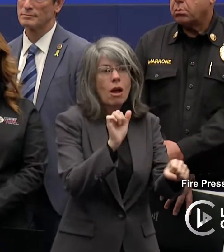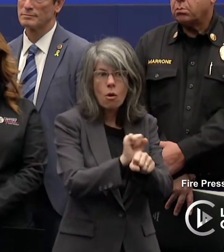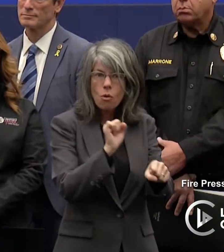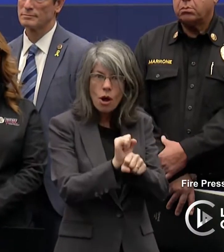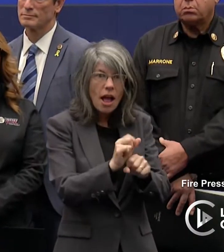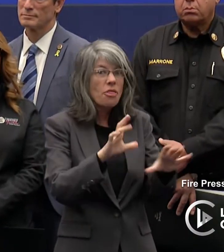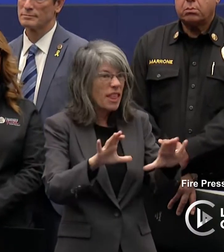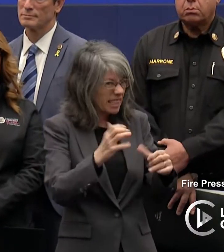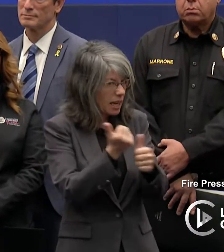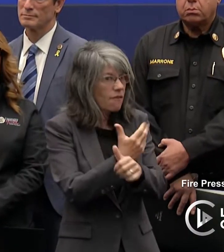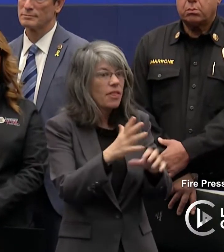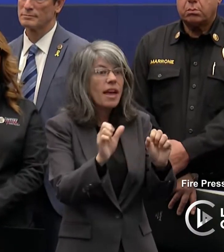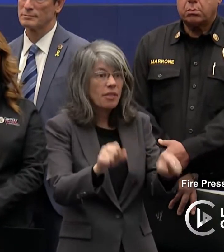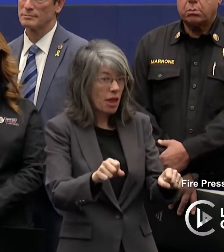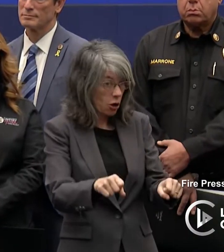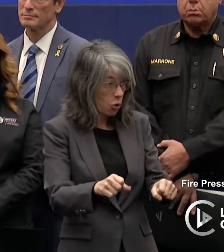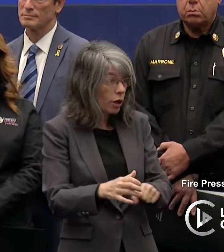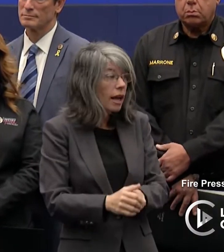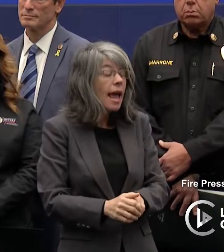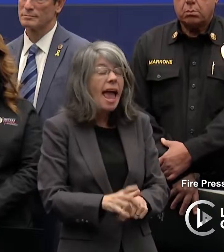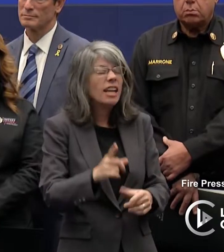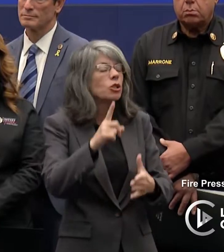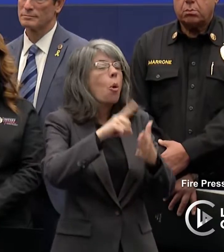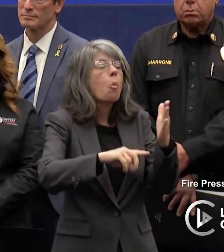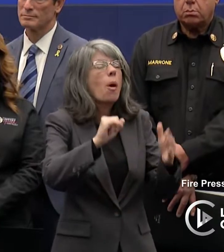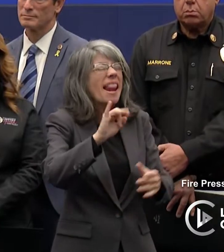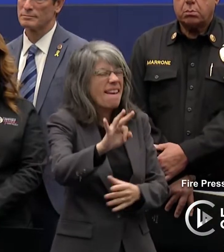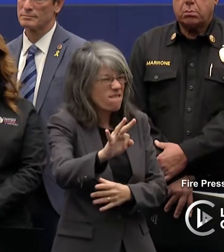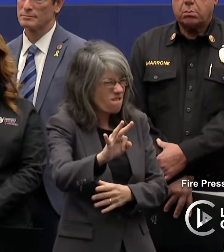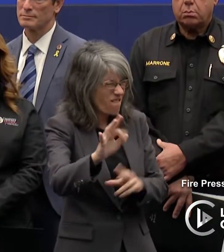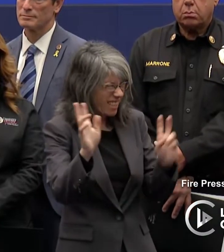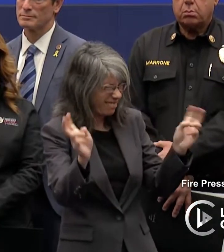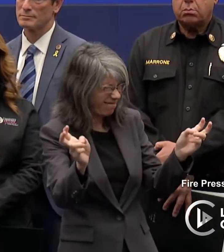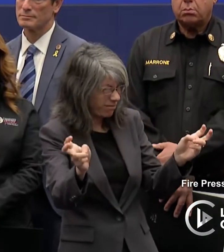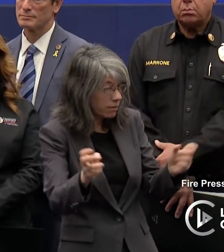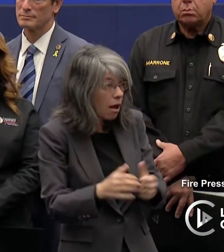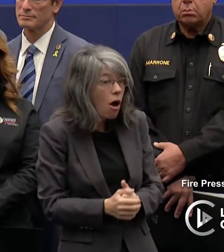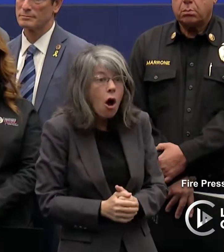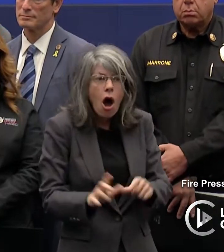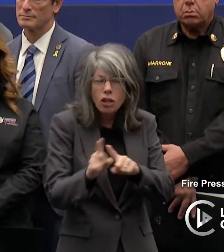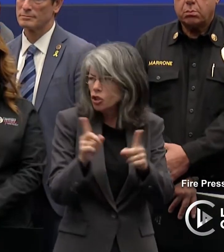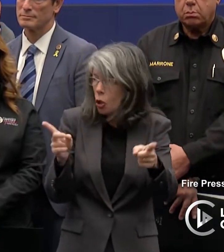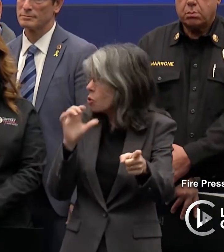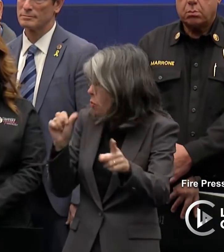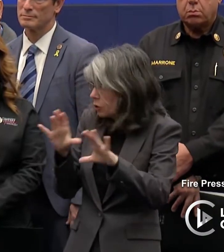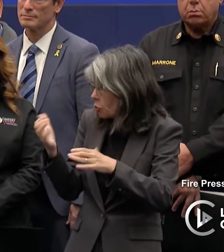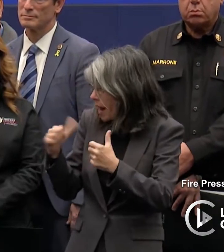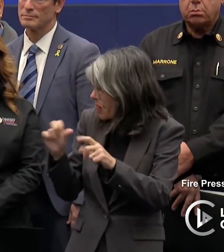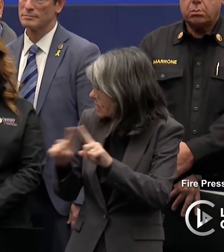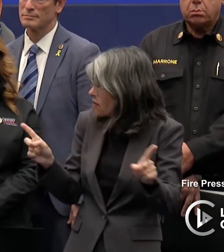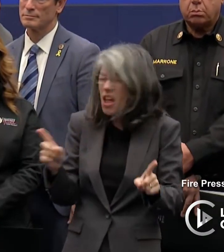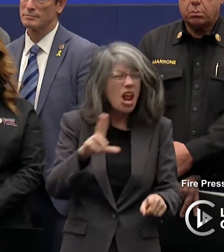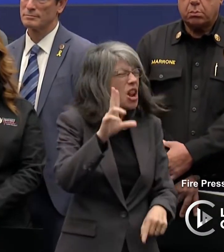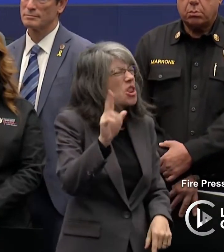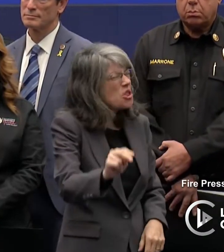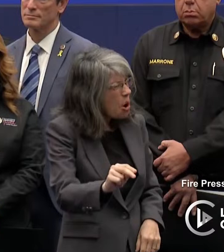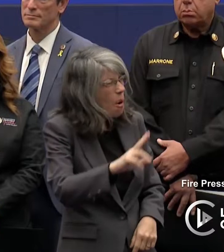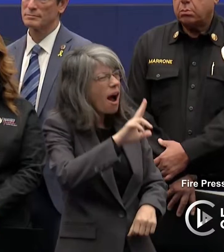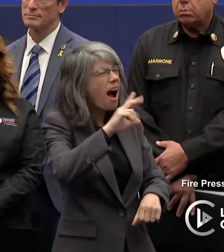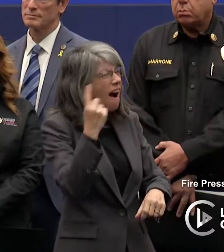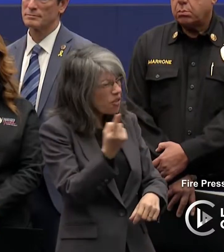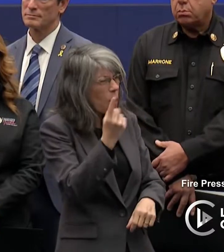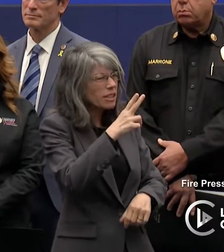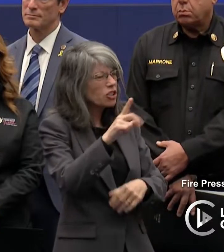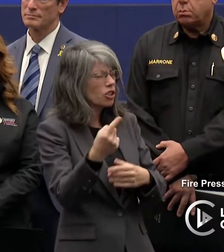did everything that they could, and it's a what if. Again, I want to also focus on... You wouldn't do anything different. No, of course there's